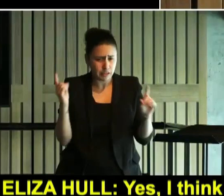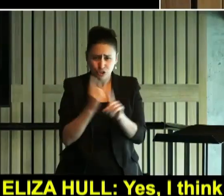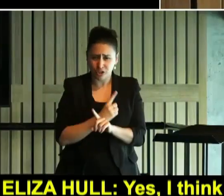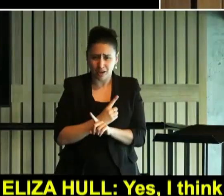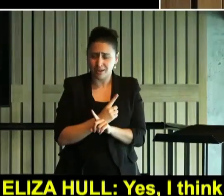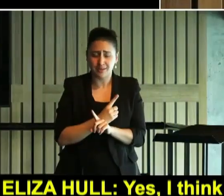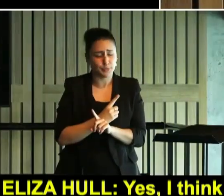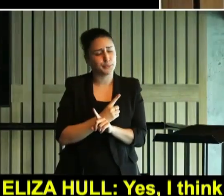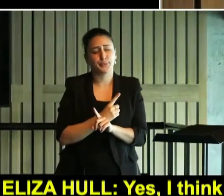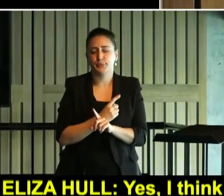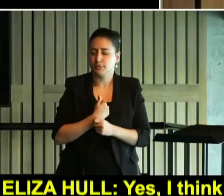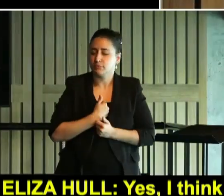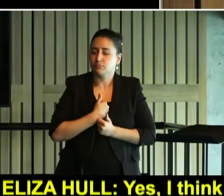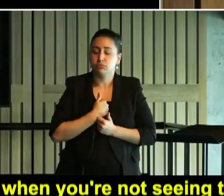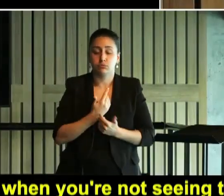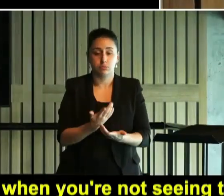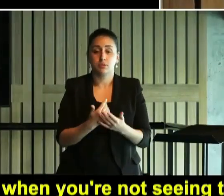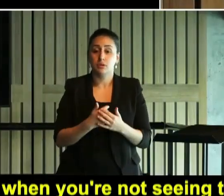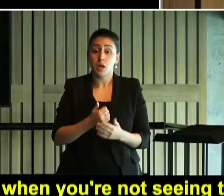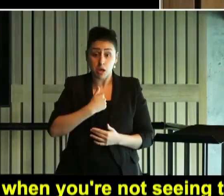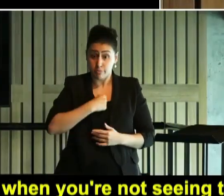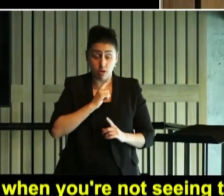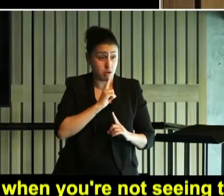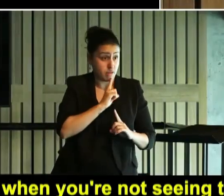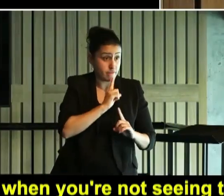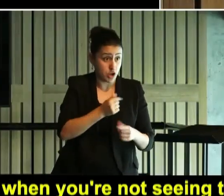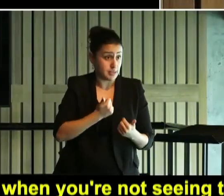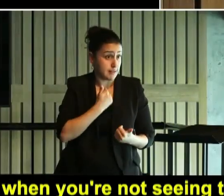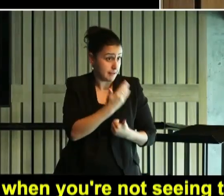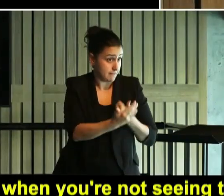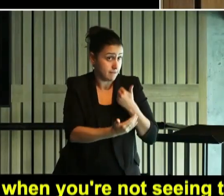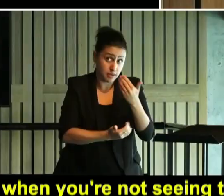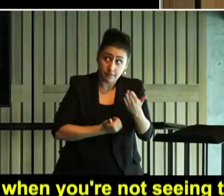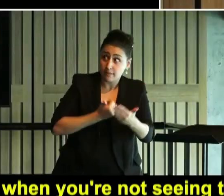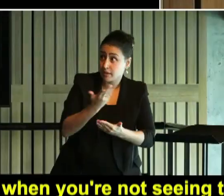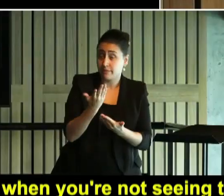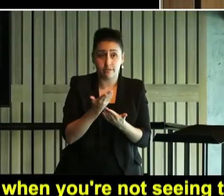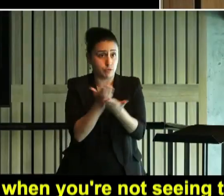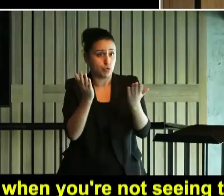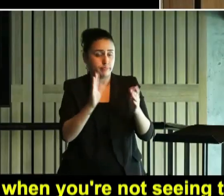the advice that I give arts organisations or,